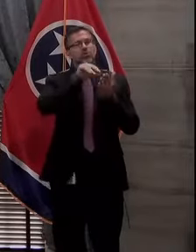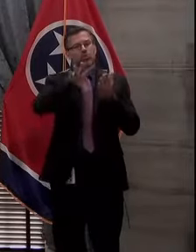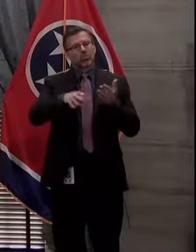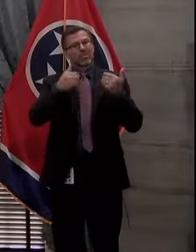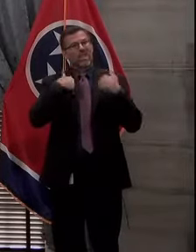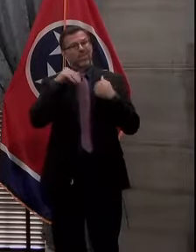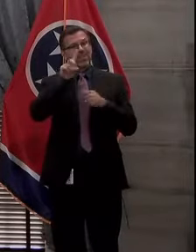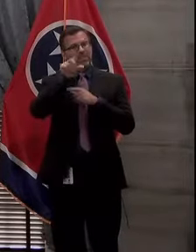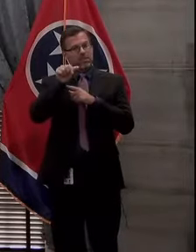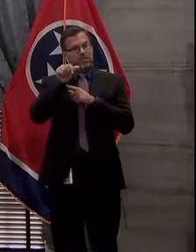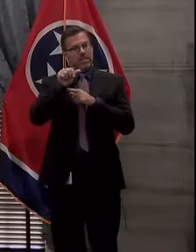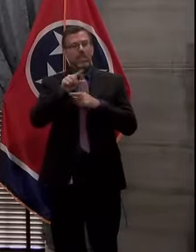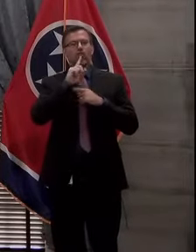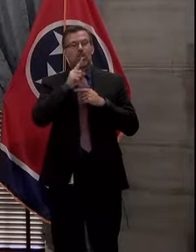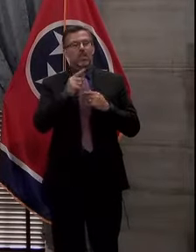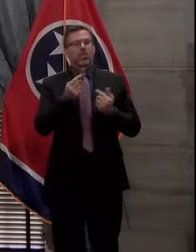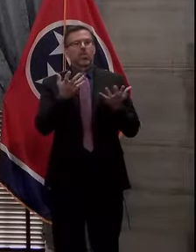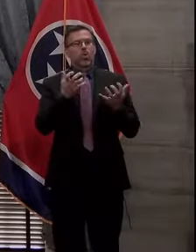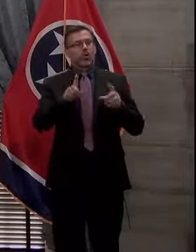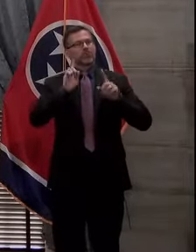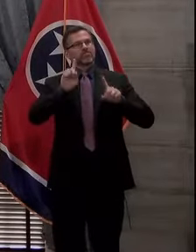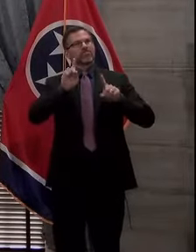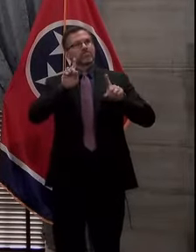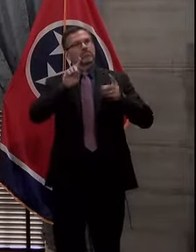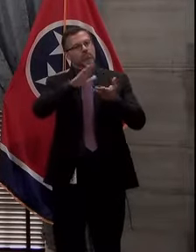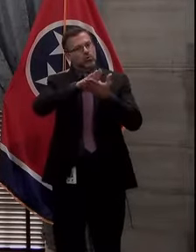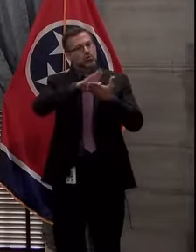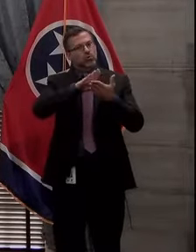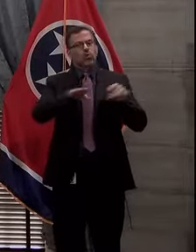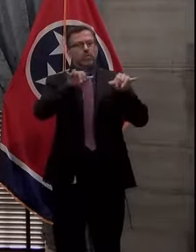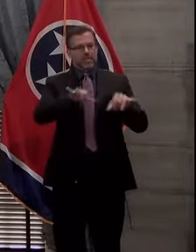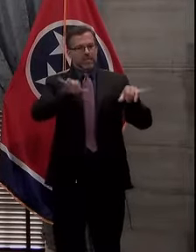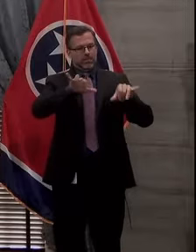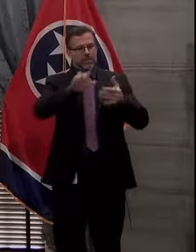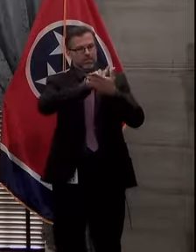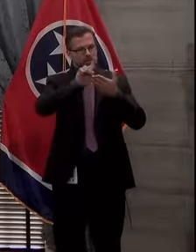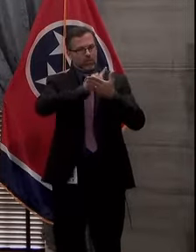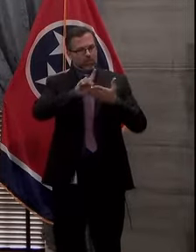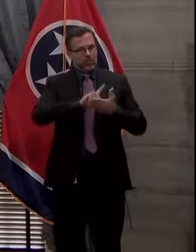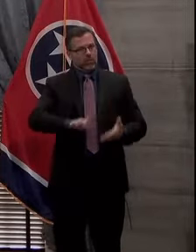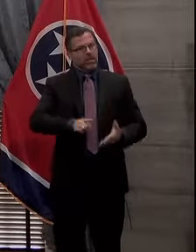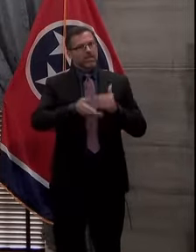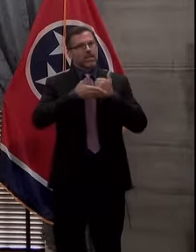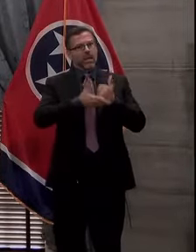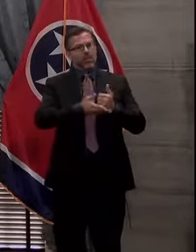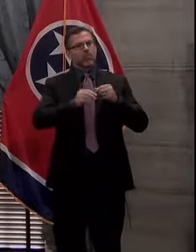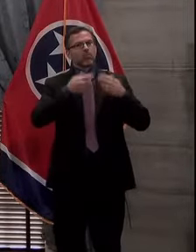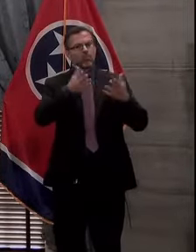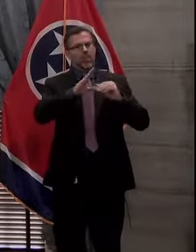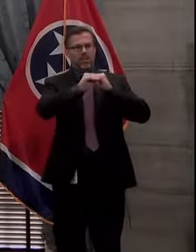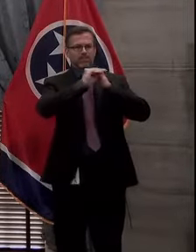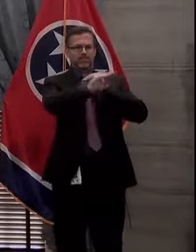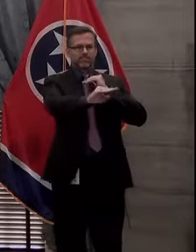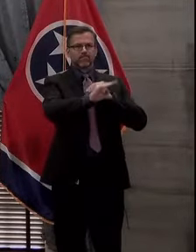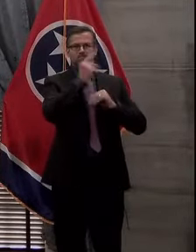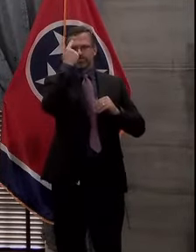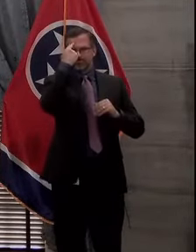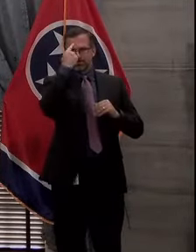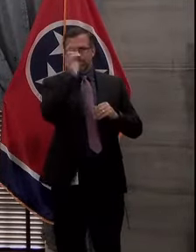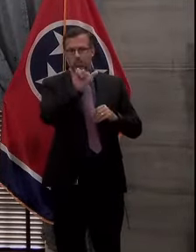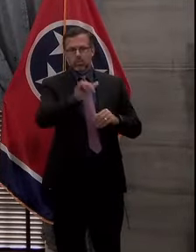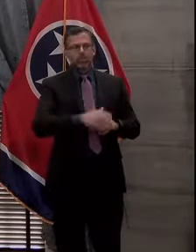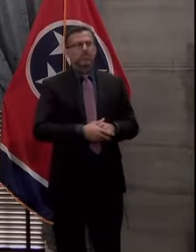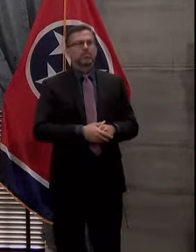the stability that in-person learning provides. Our team of experts, that